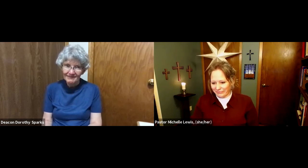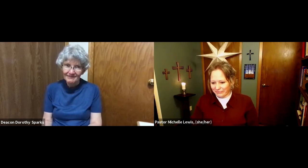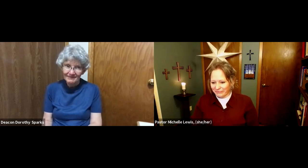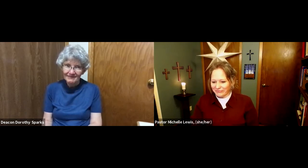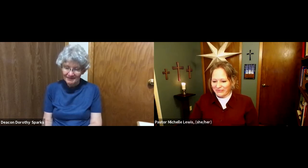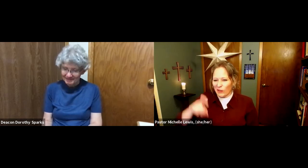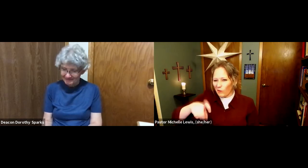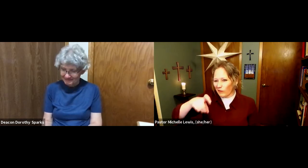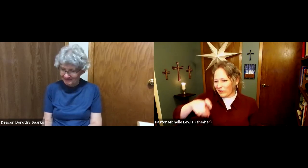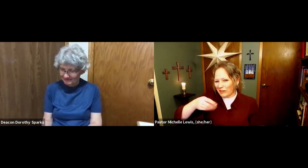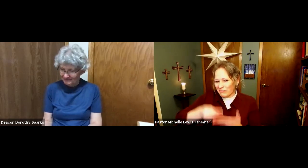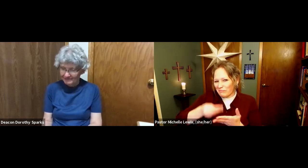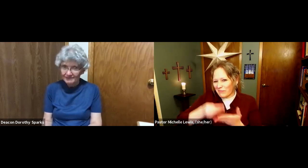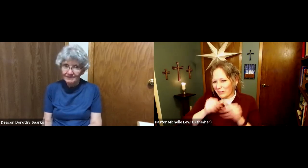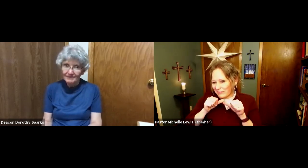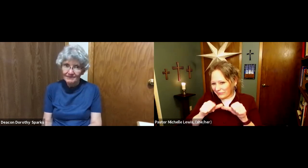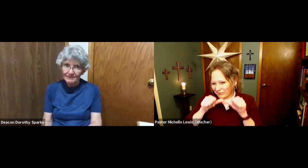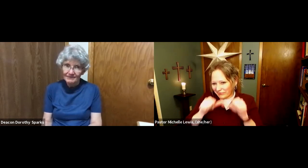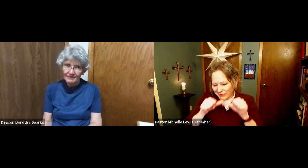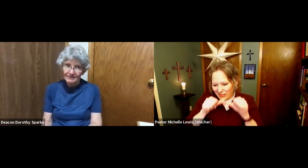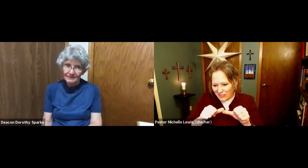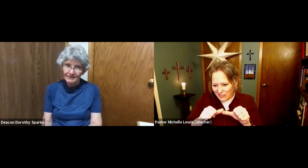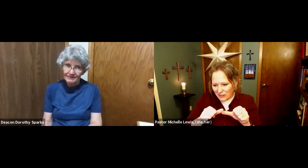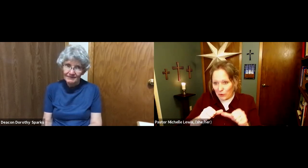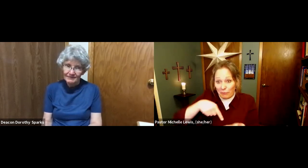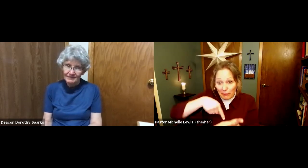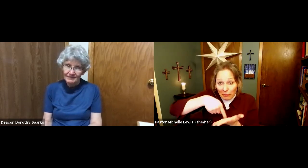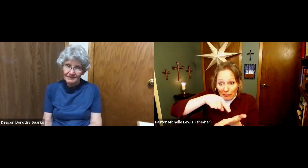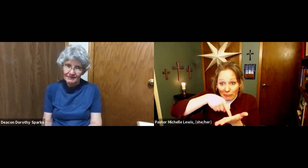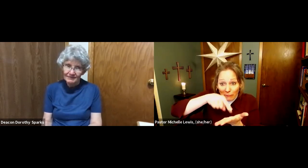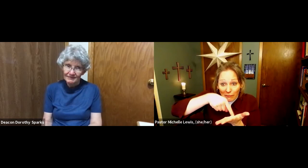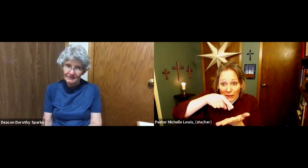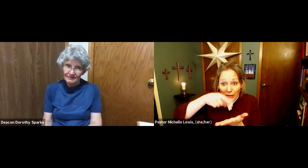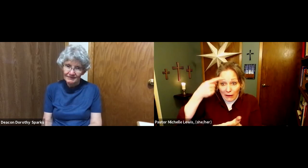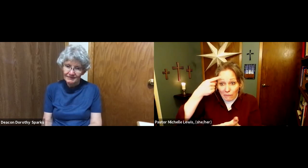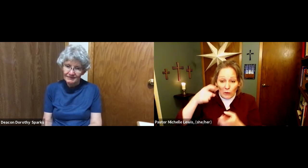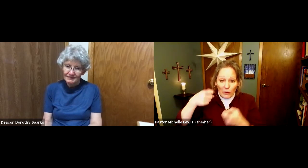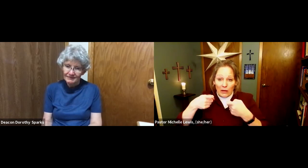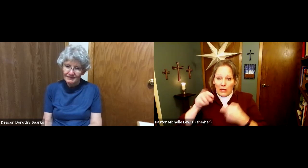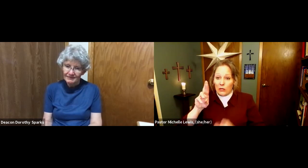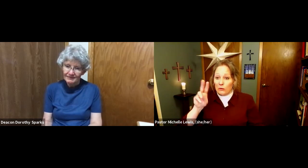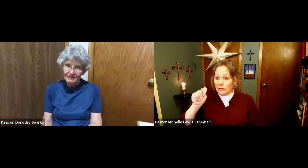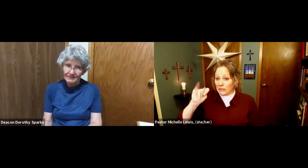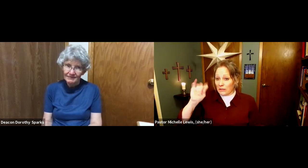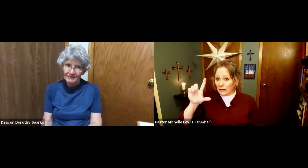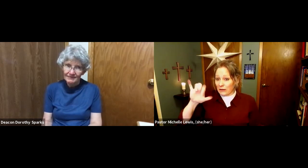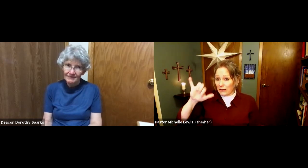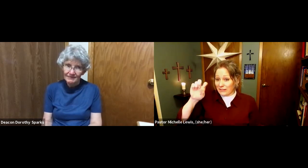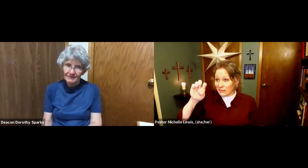Will you help us financially to do this work? Unfortunately, it isn't free and we need your help.